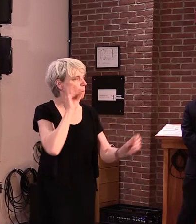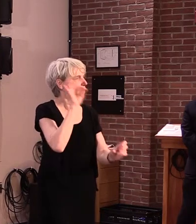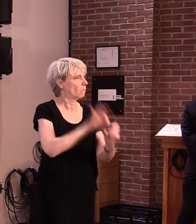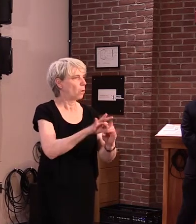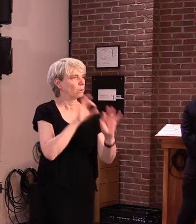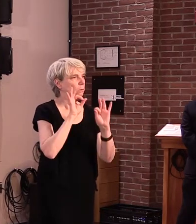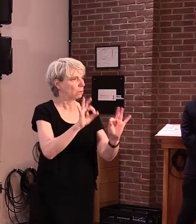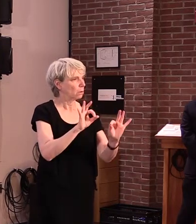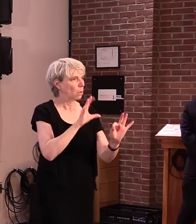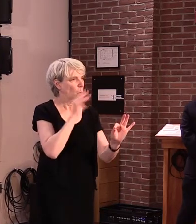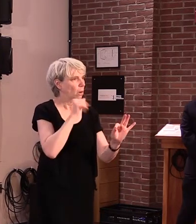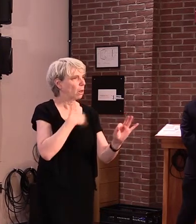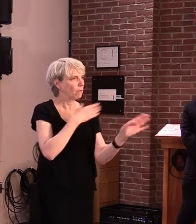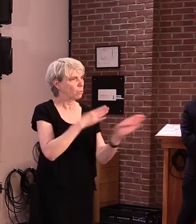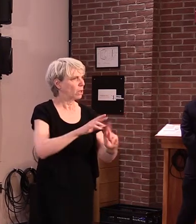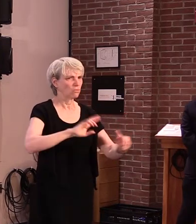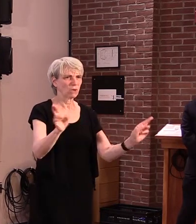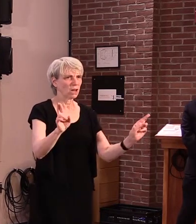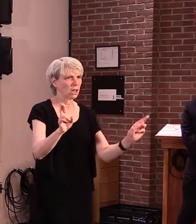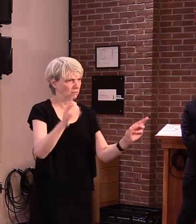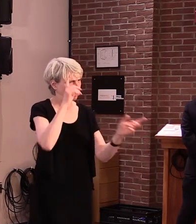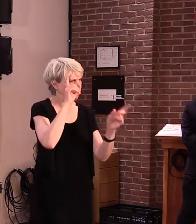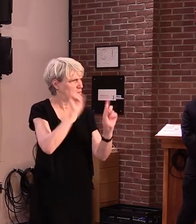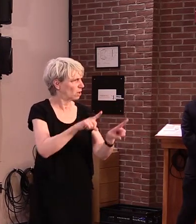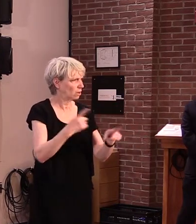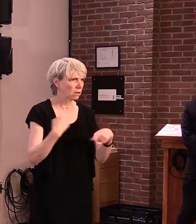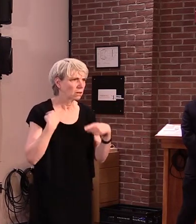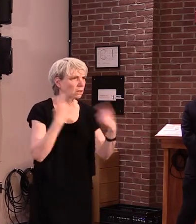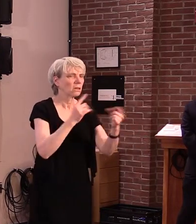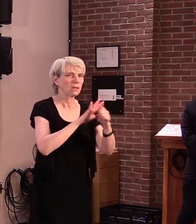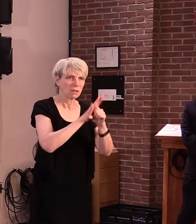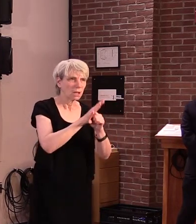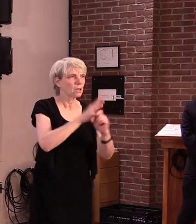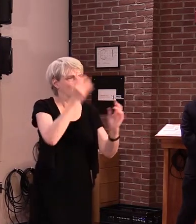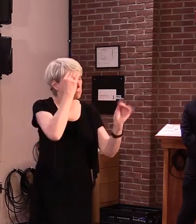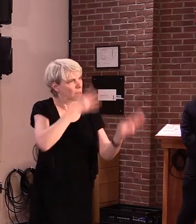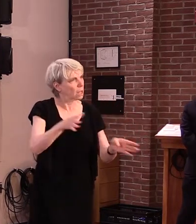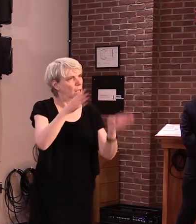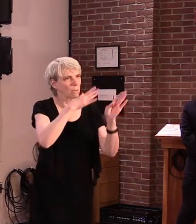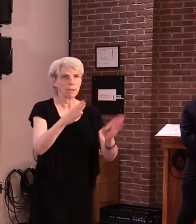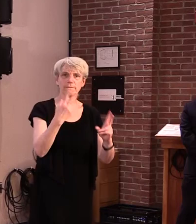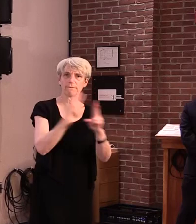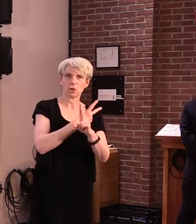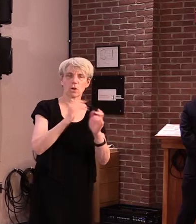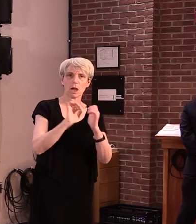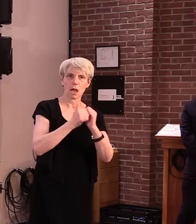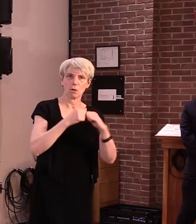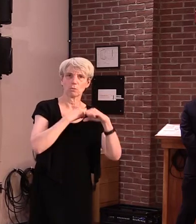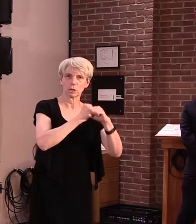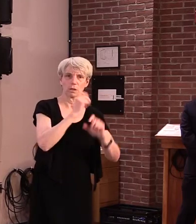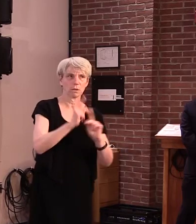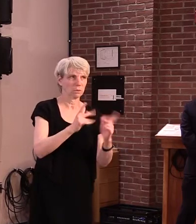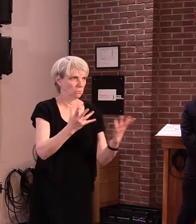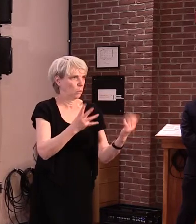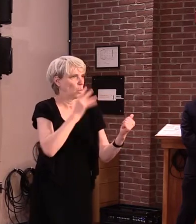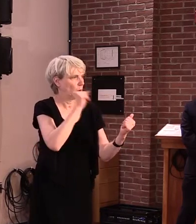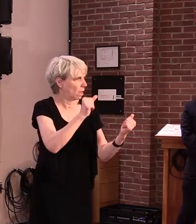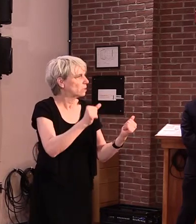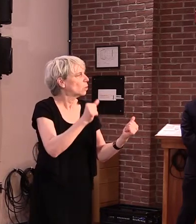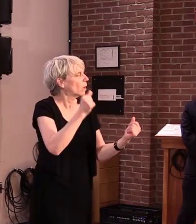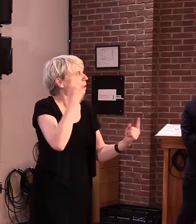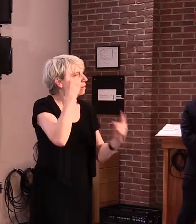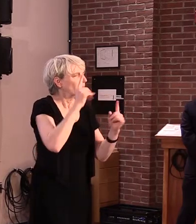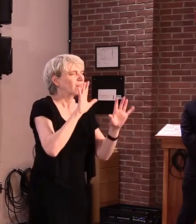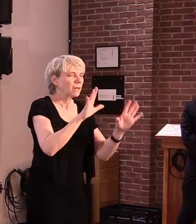this, makes a lot of sense. We've done this throughout this pandemic, and we should do it here. I'm just saying, let's take another look